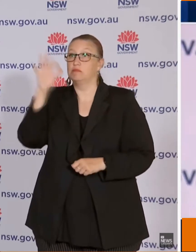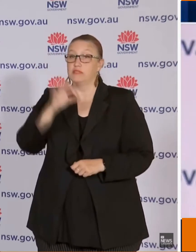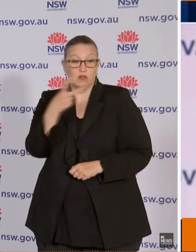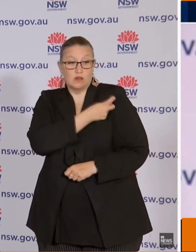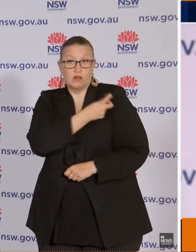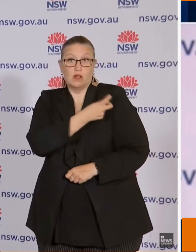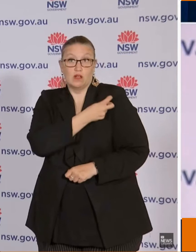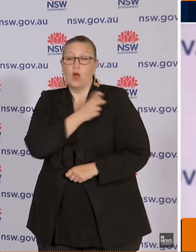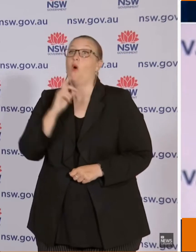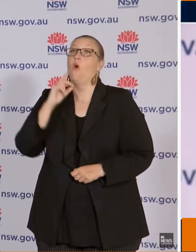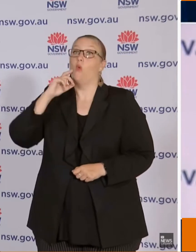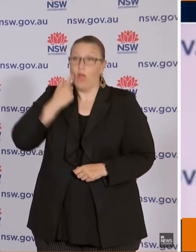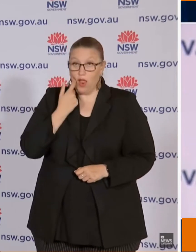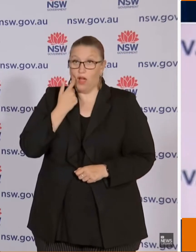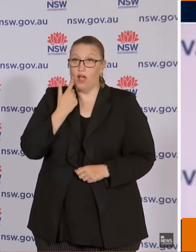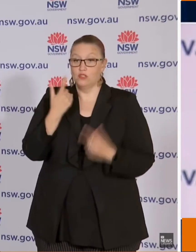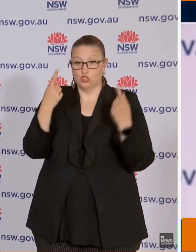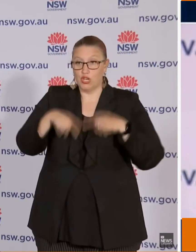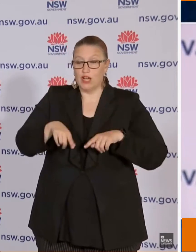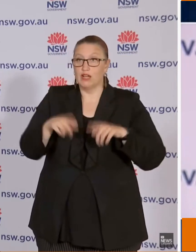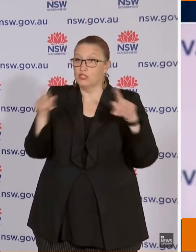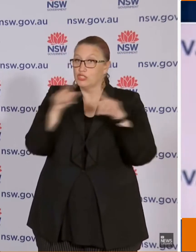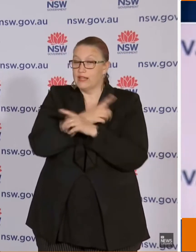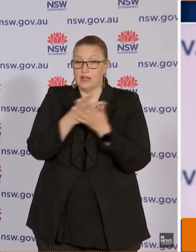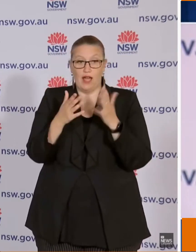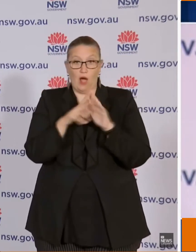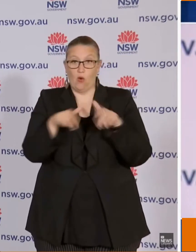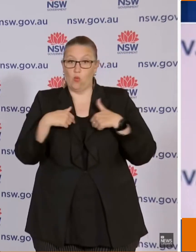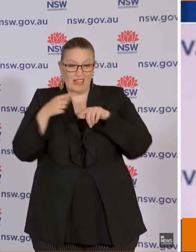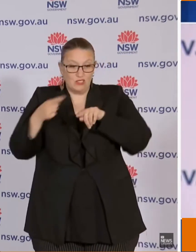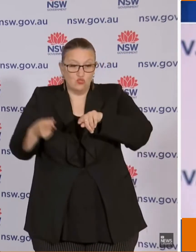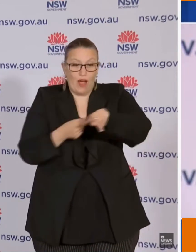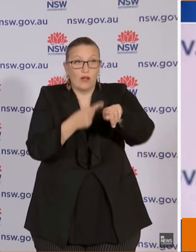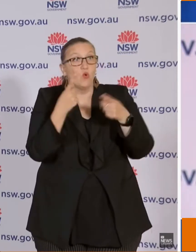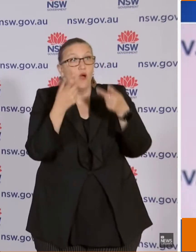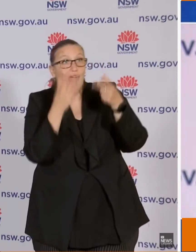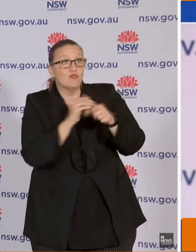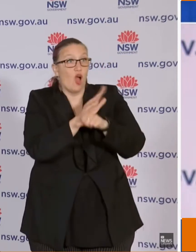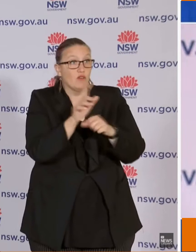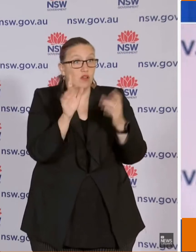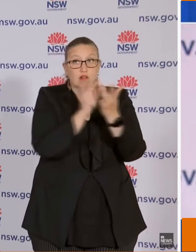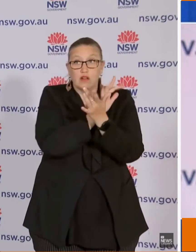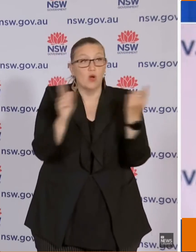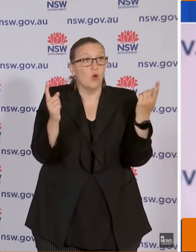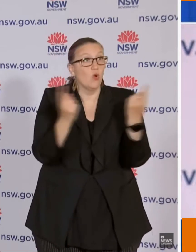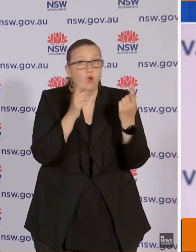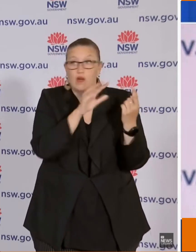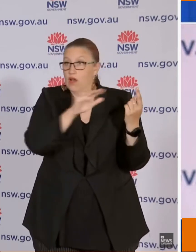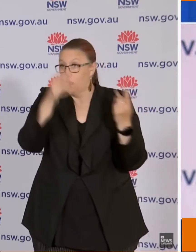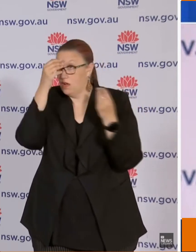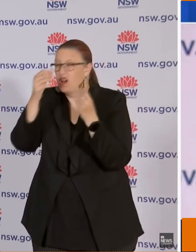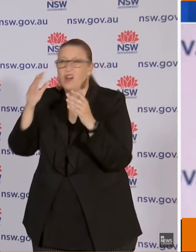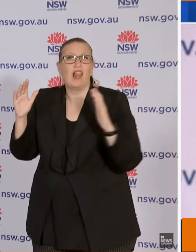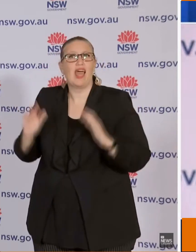how we look at what success looks like. What success looks like is keeping our intensive care patients low and